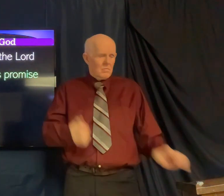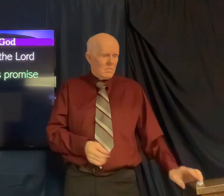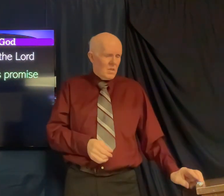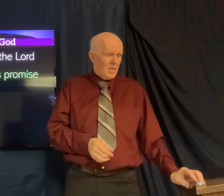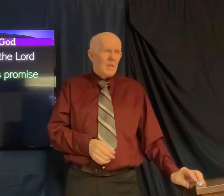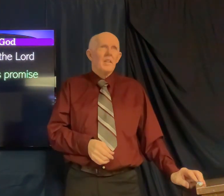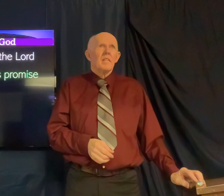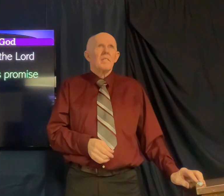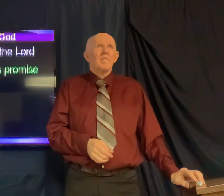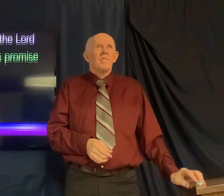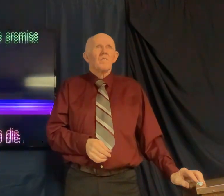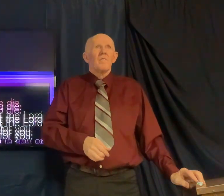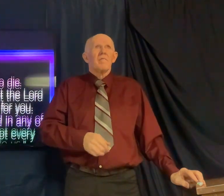die.